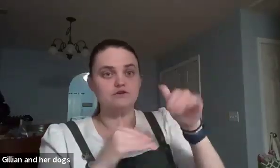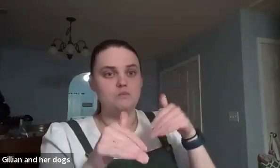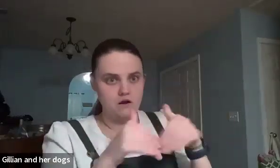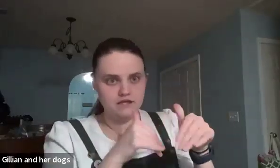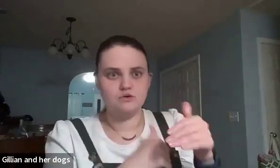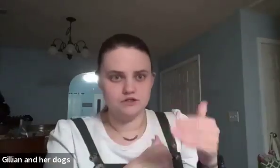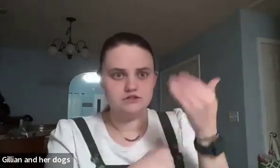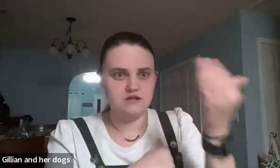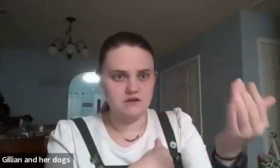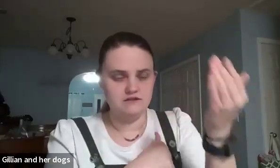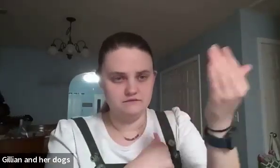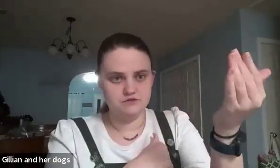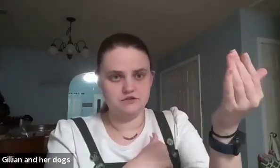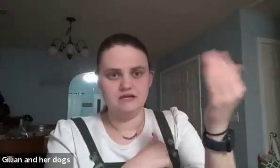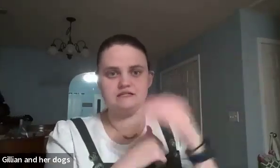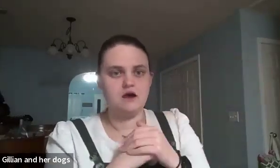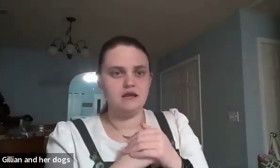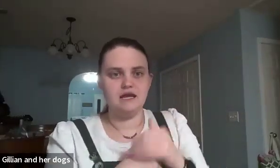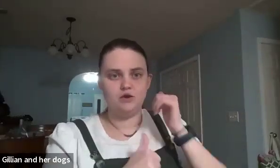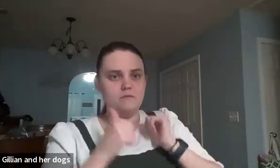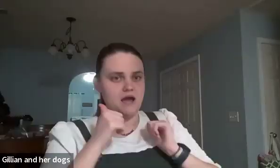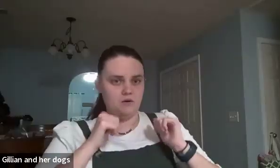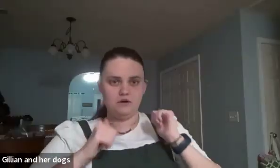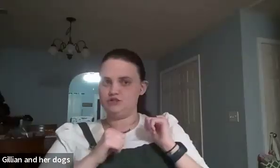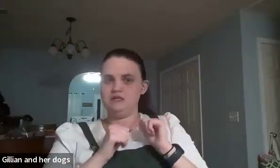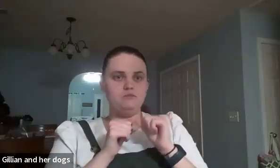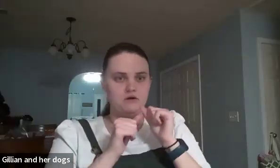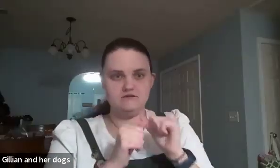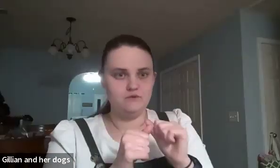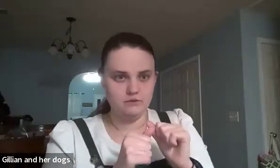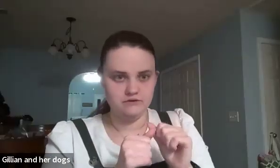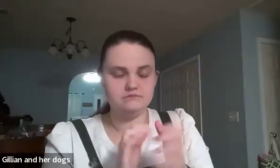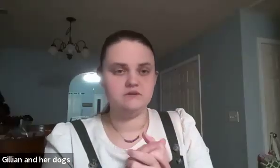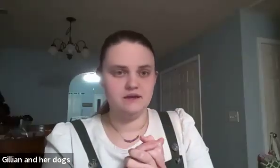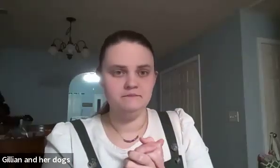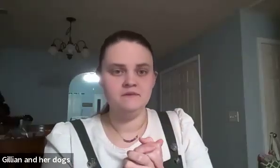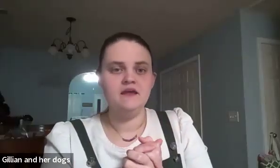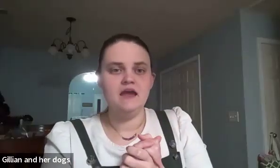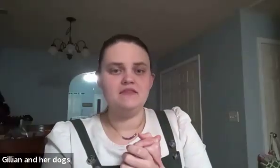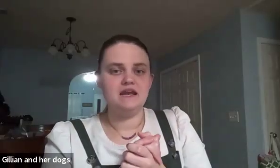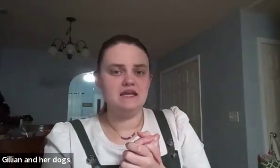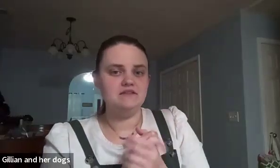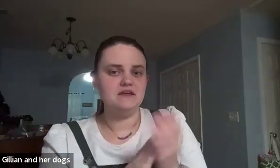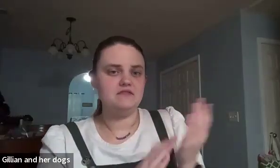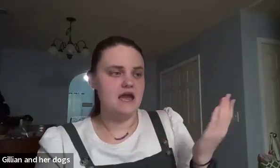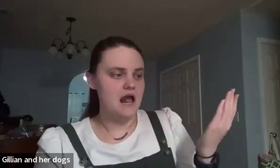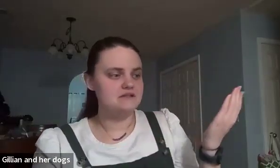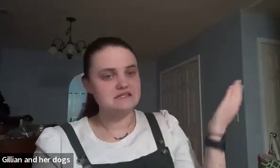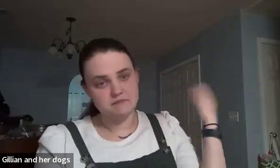You're walking towards your time, like the future. It's not a going backwards, you keep walking forward, okay? And then anything that happens in the